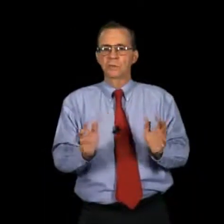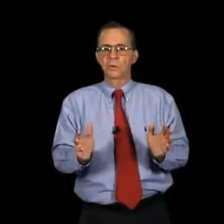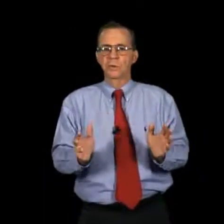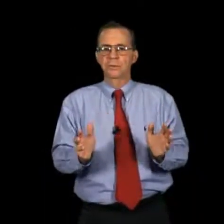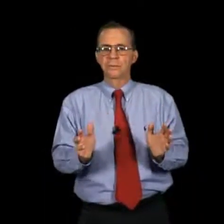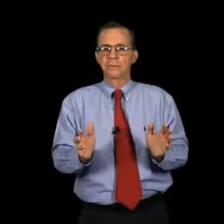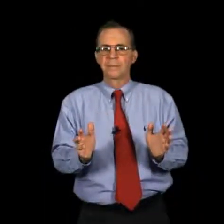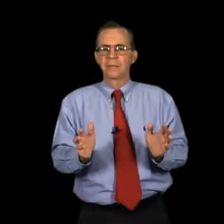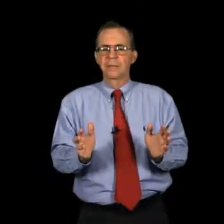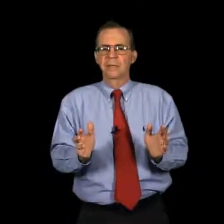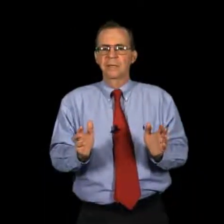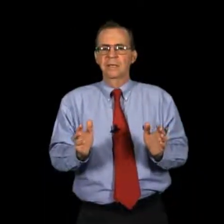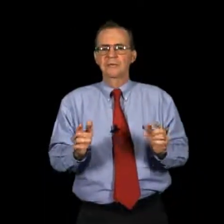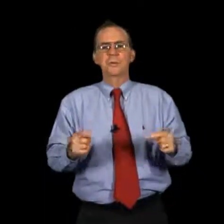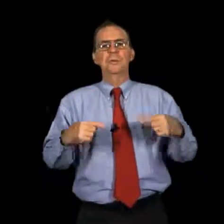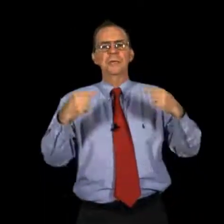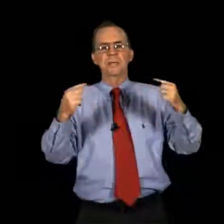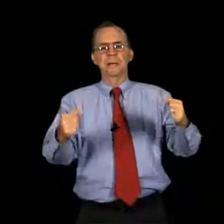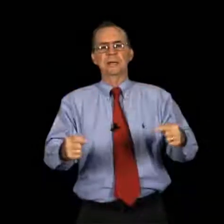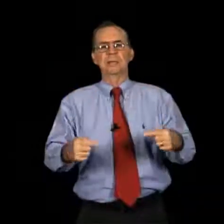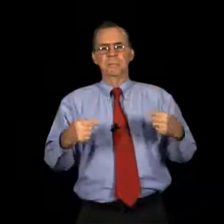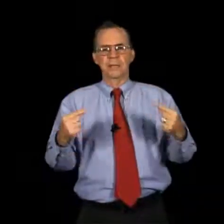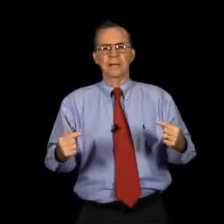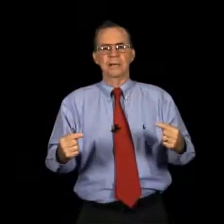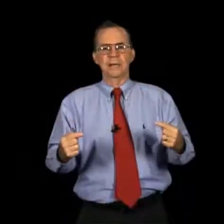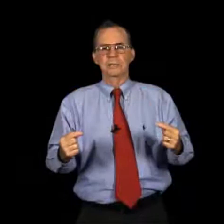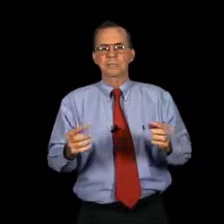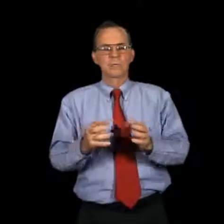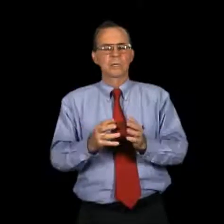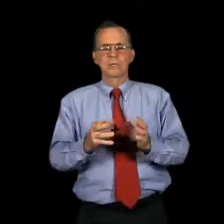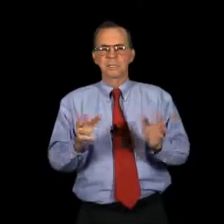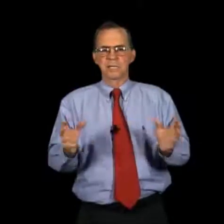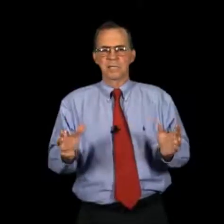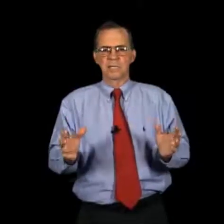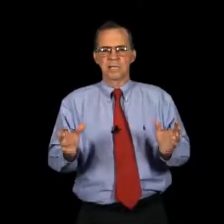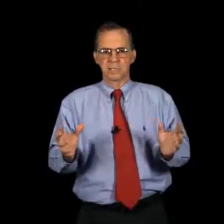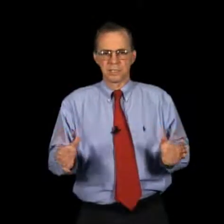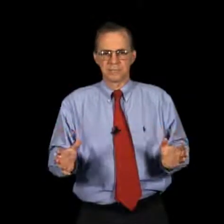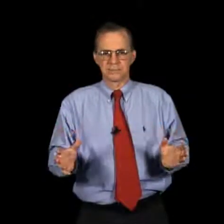fold. If you're thinking about implied odds, we're going to discuss that later.